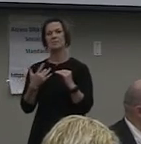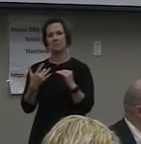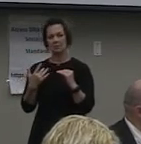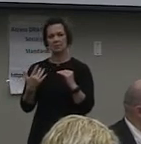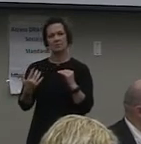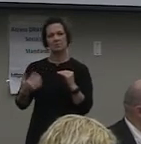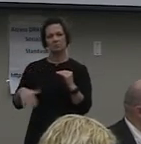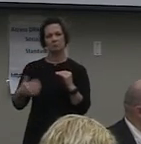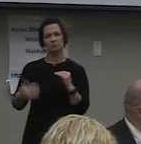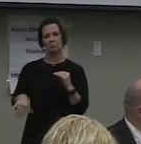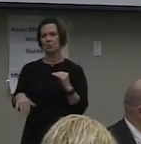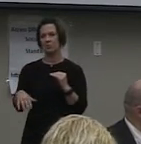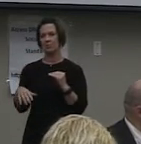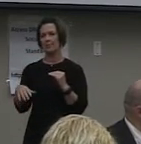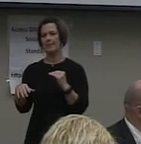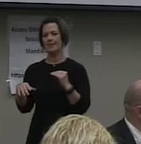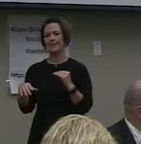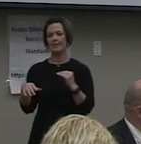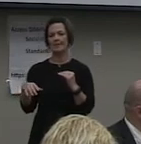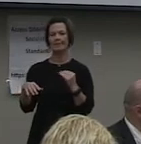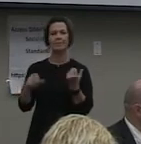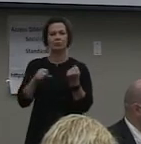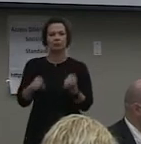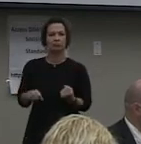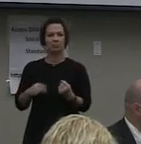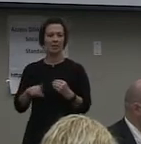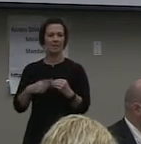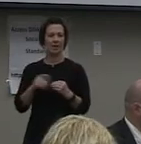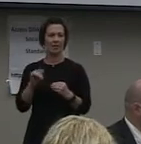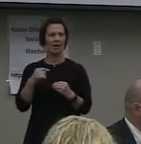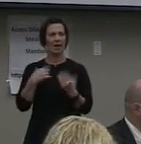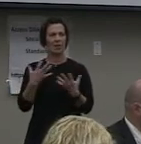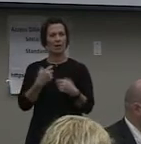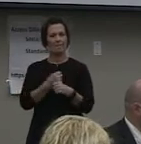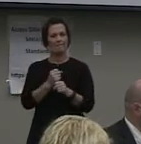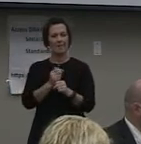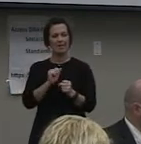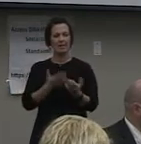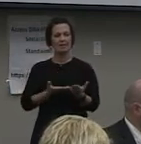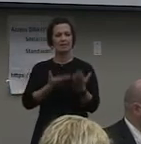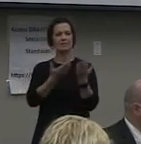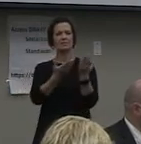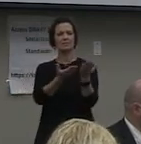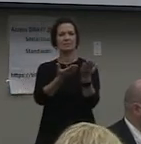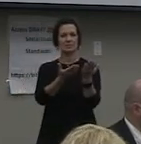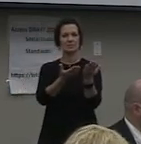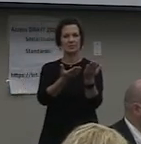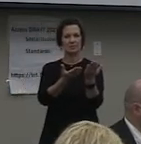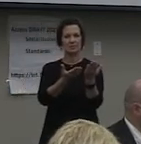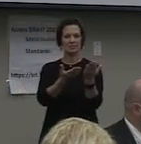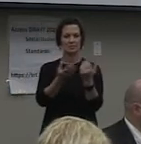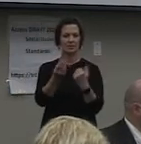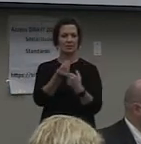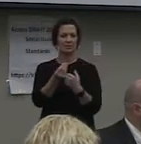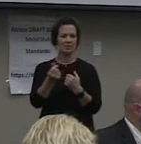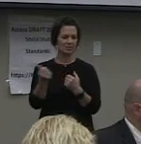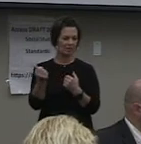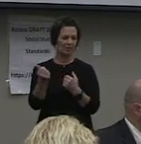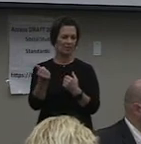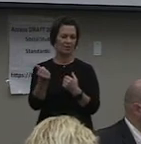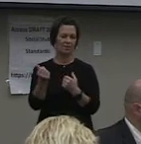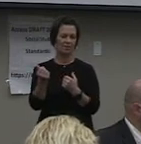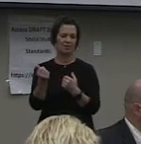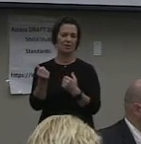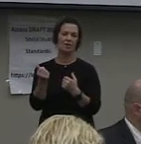to make a suggestion on the issue of a compelling question, of several interesting